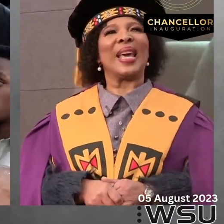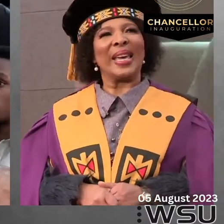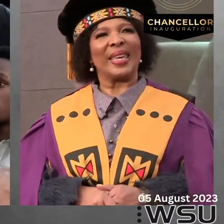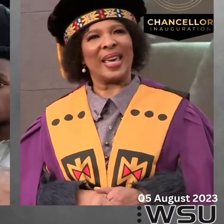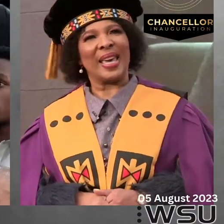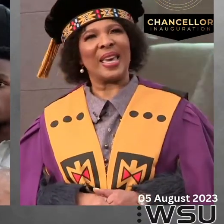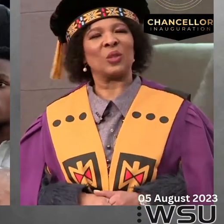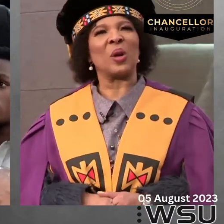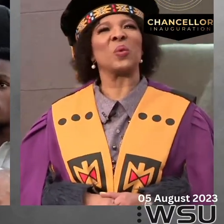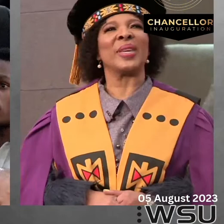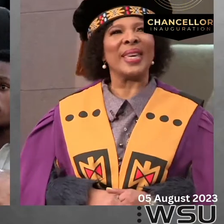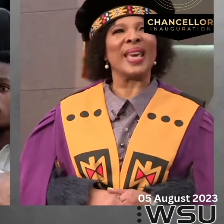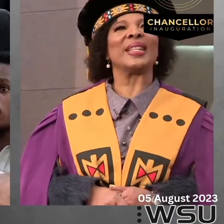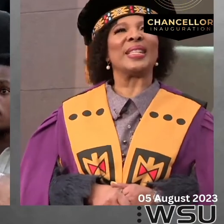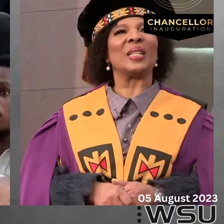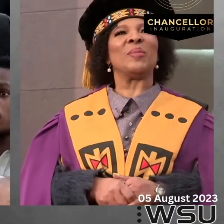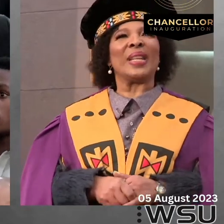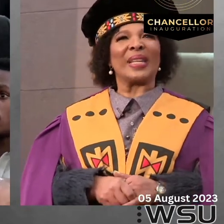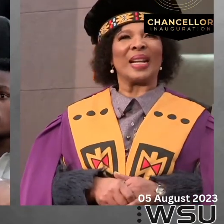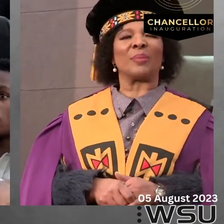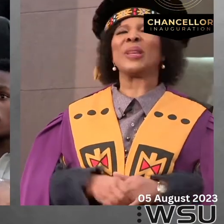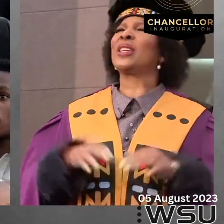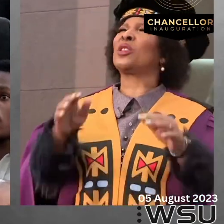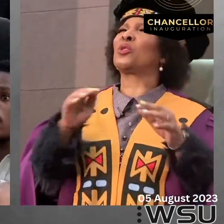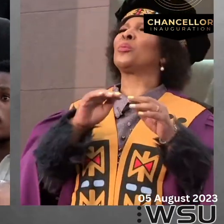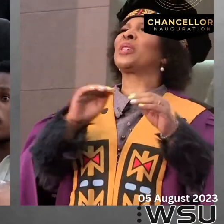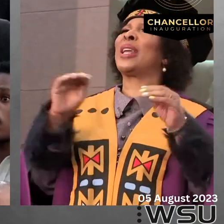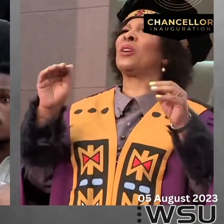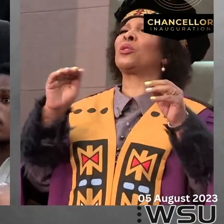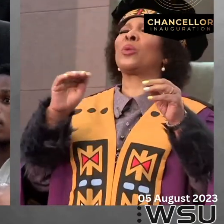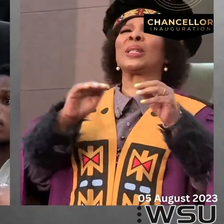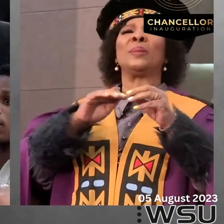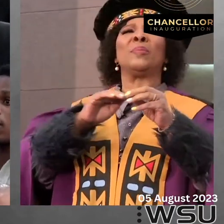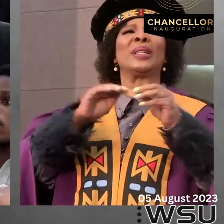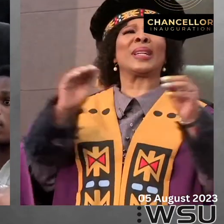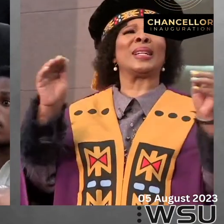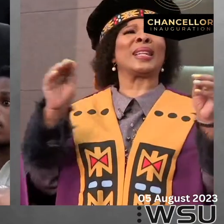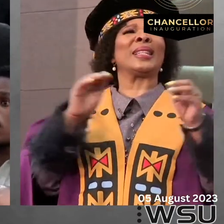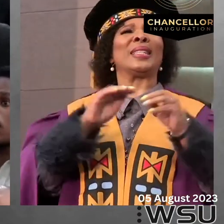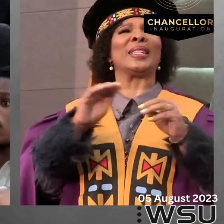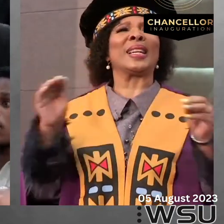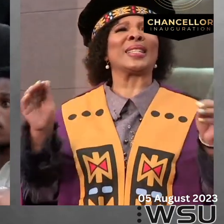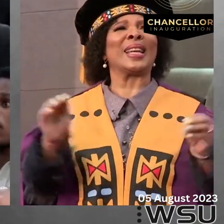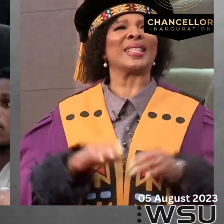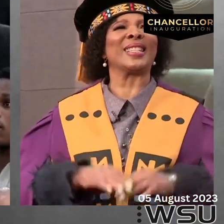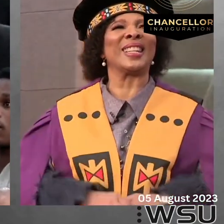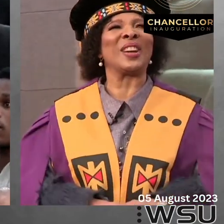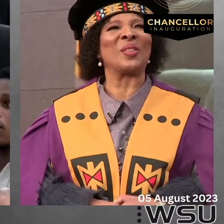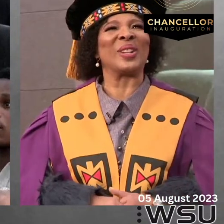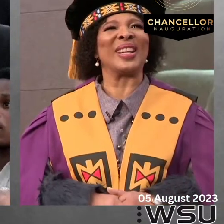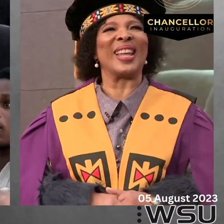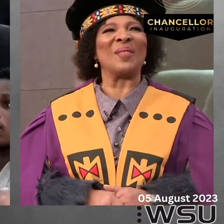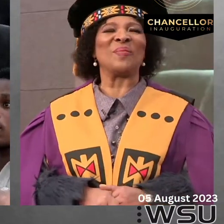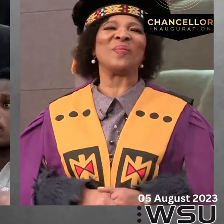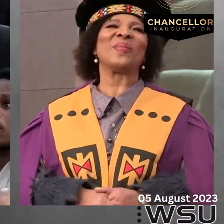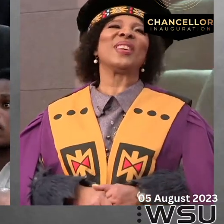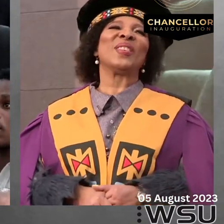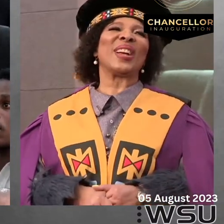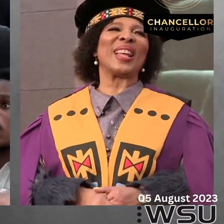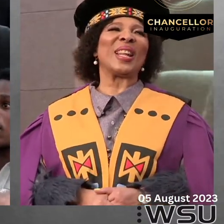ikampani yakhe ekuthiwa ngu-ENT Minerals. Benze into sikhumshileyo kokuthiwa zii-mineral trading, ndingaziandastendi kakuhle